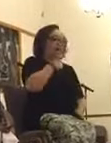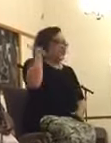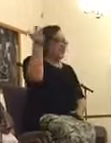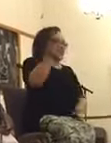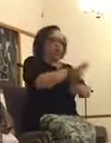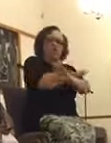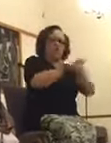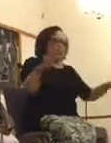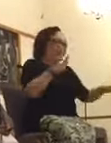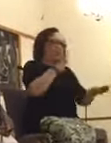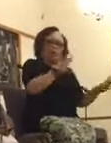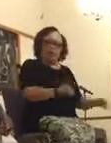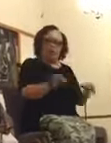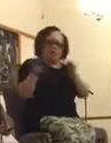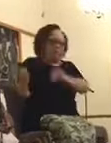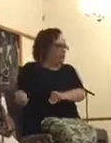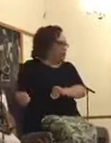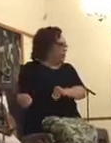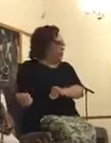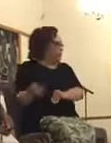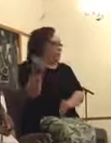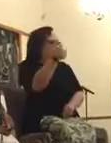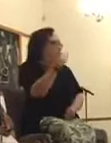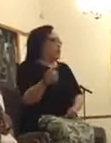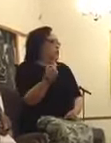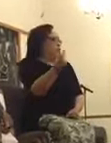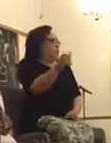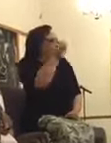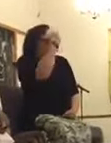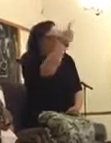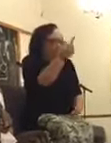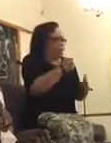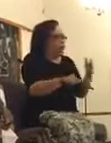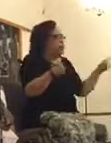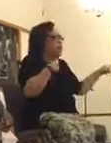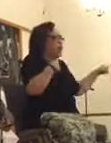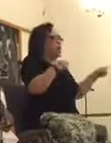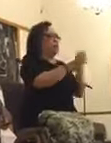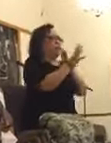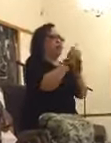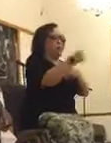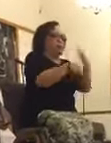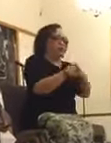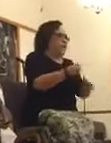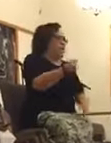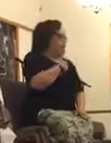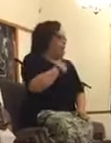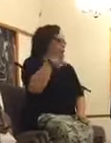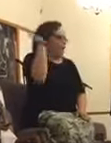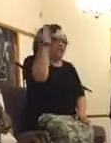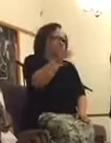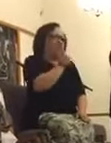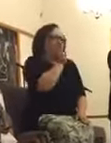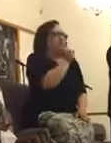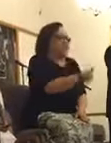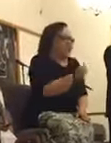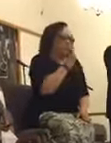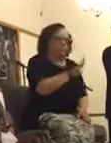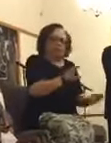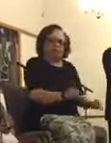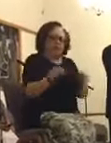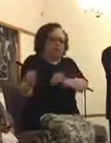not be moved. Anybody know what I'm talking about? I shall not be